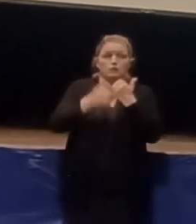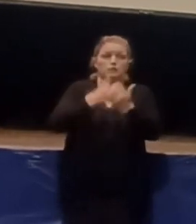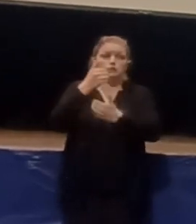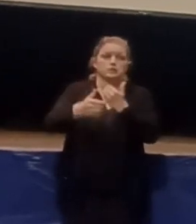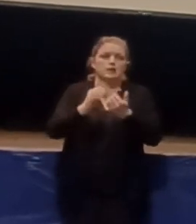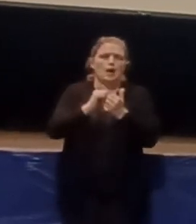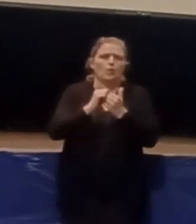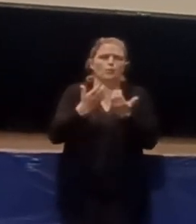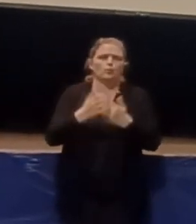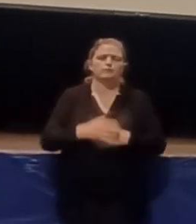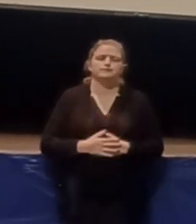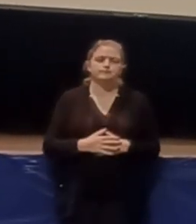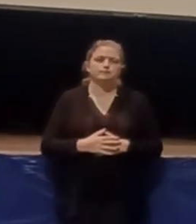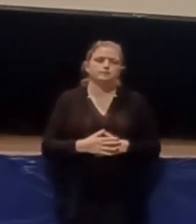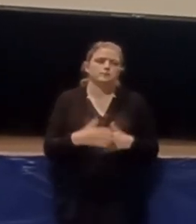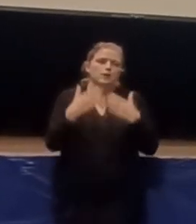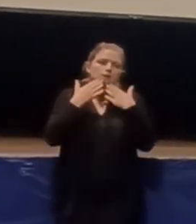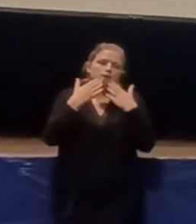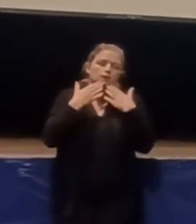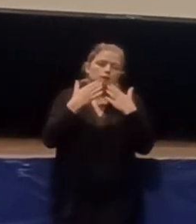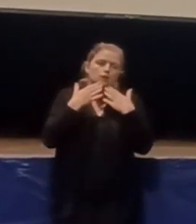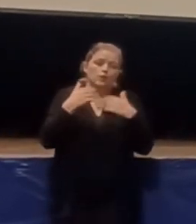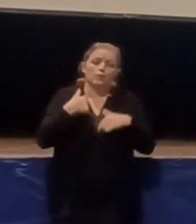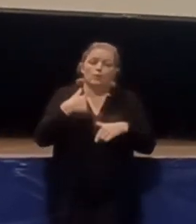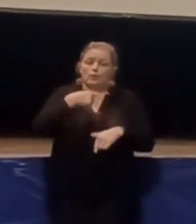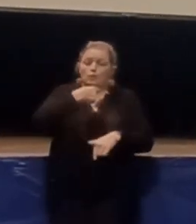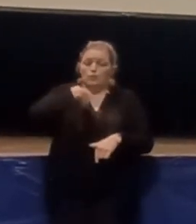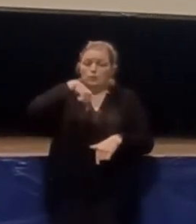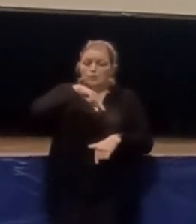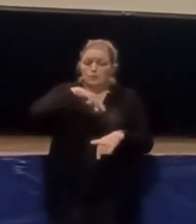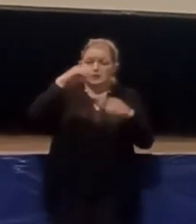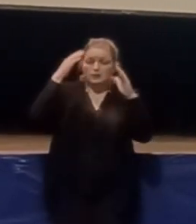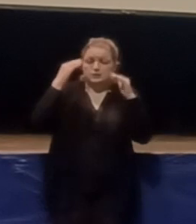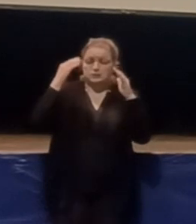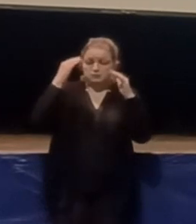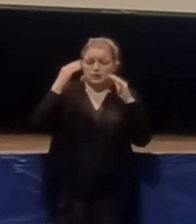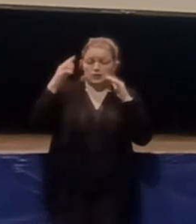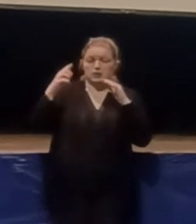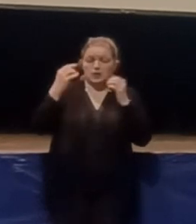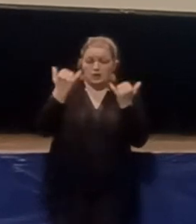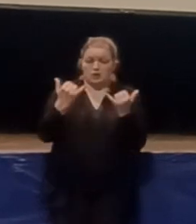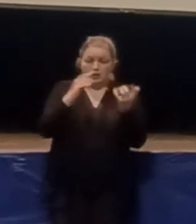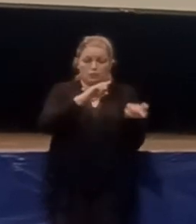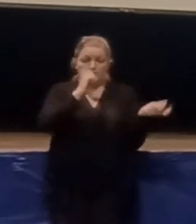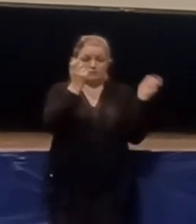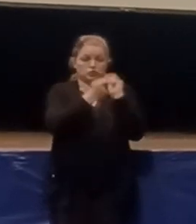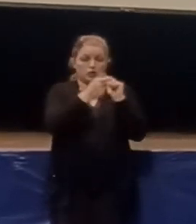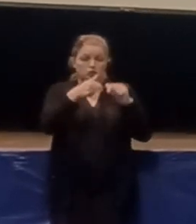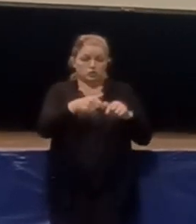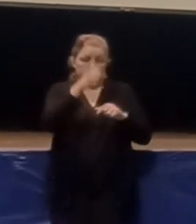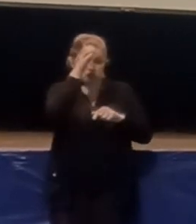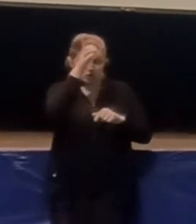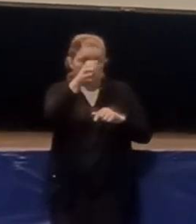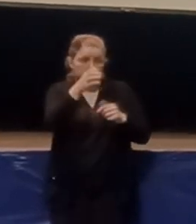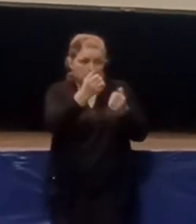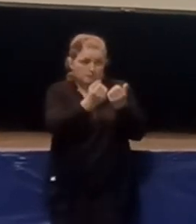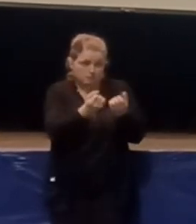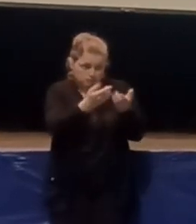proceed? Thank you, Sarah. So we'd expect, given that we've changed this concept, as many of you